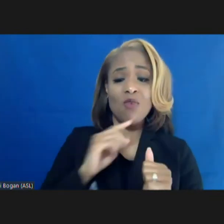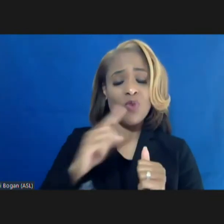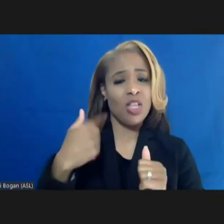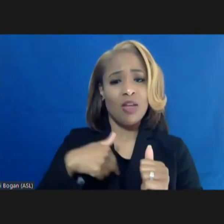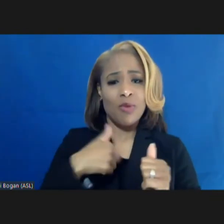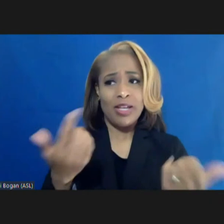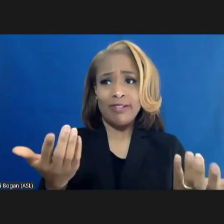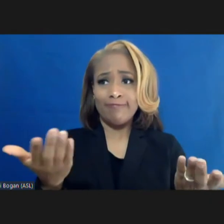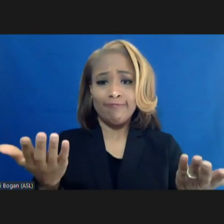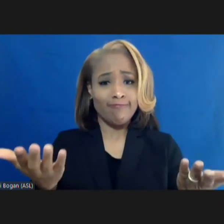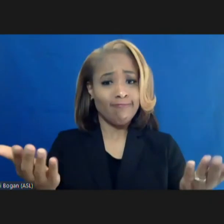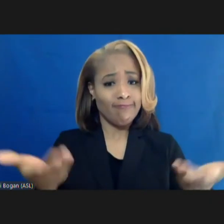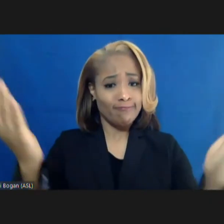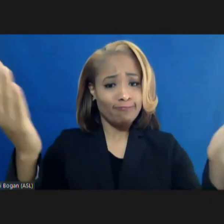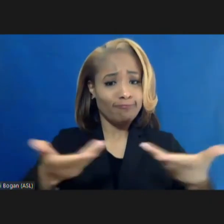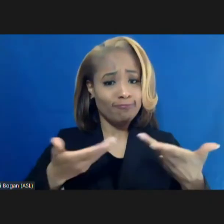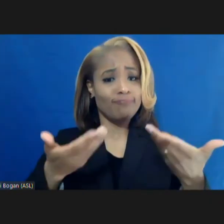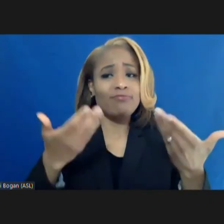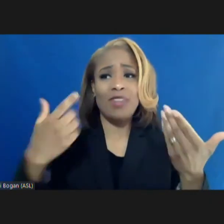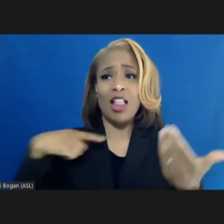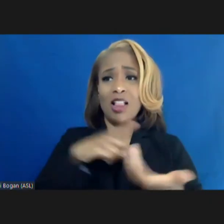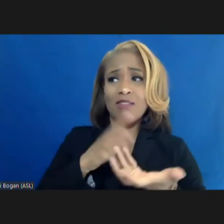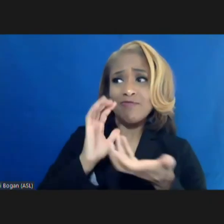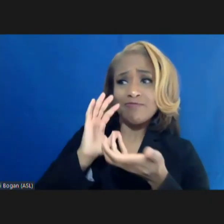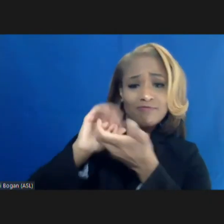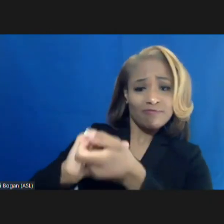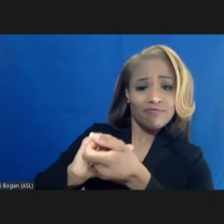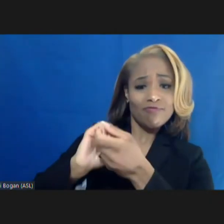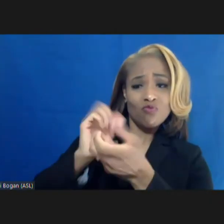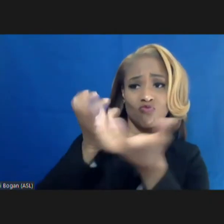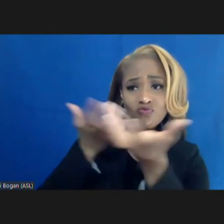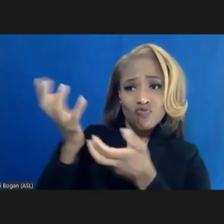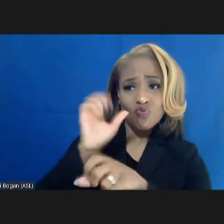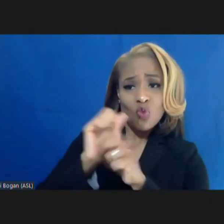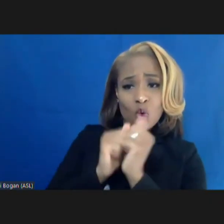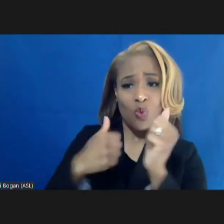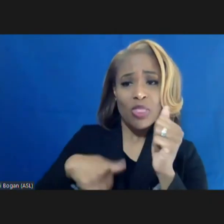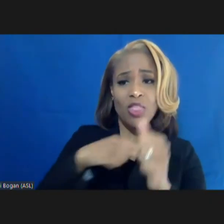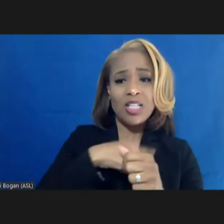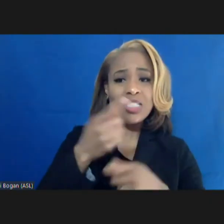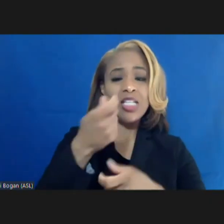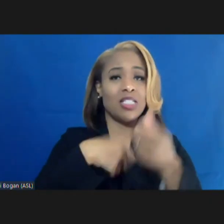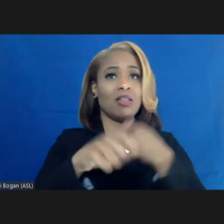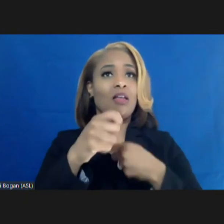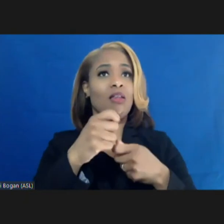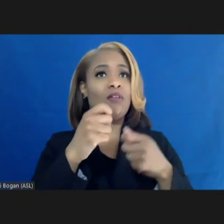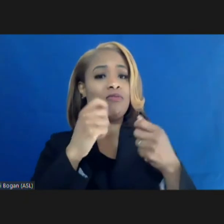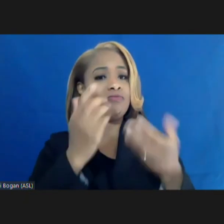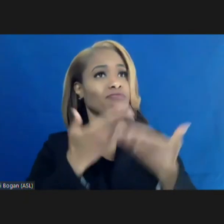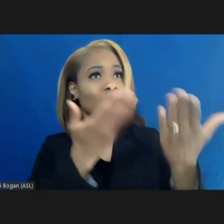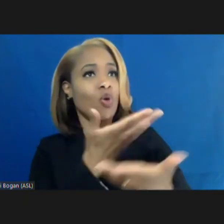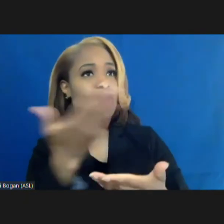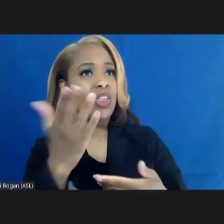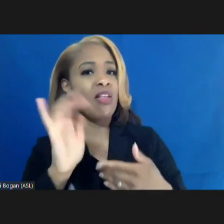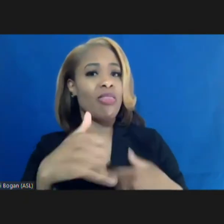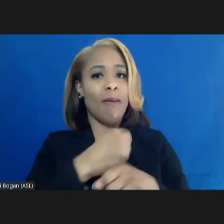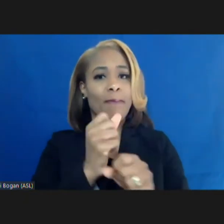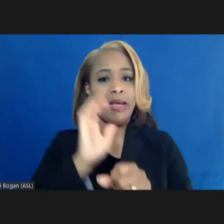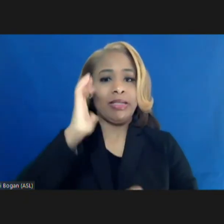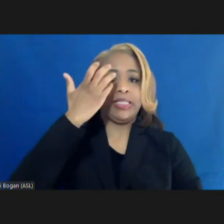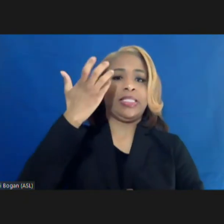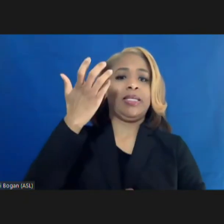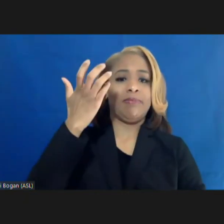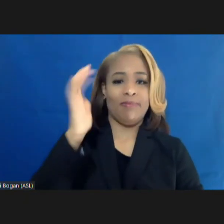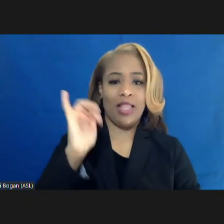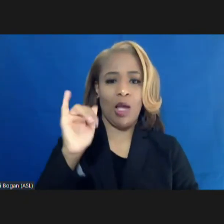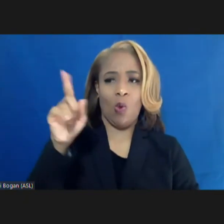the legislature's collaboration on that as opposed to proposing things that make it or would make it appear as though